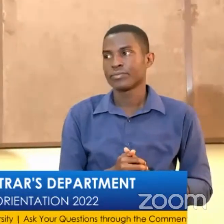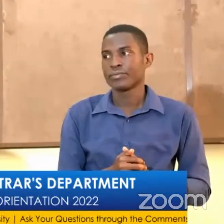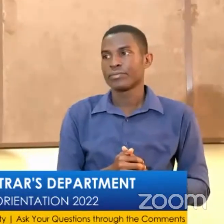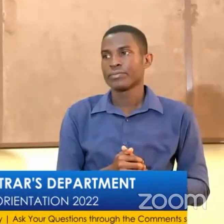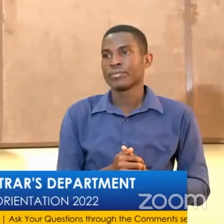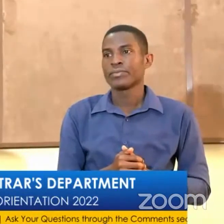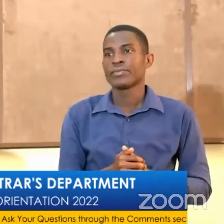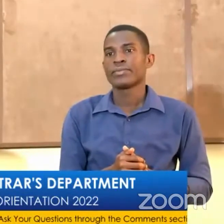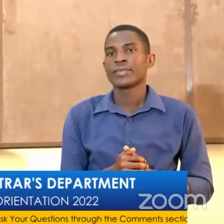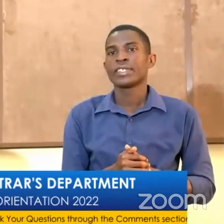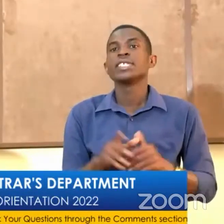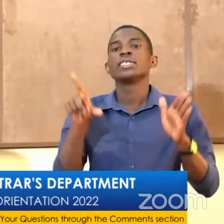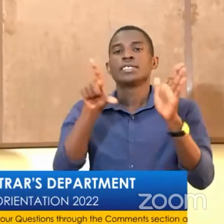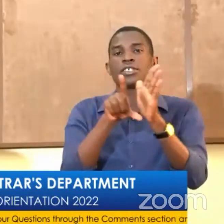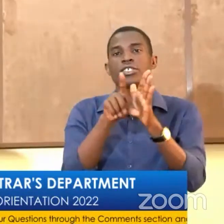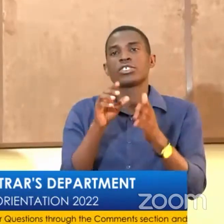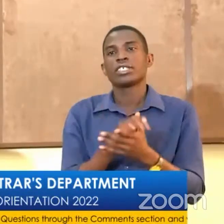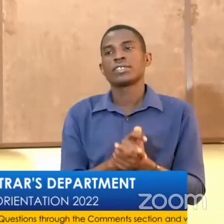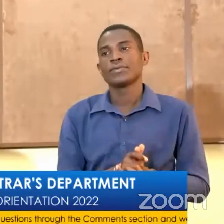It is a regulation.